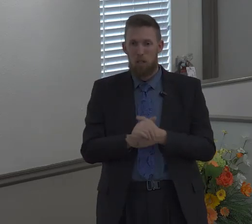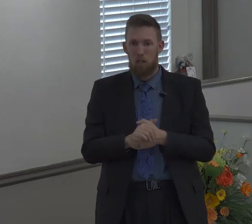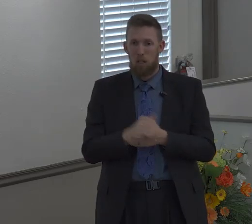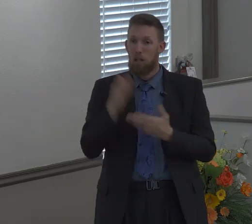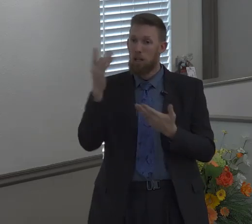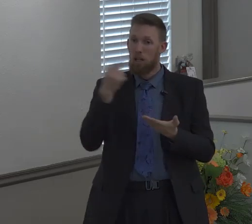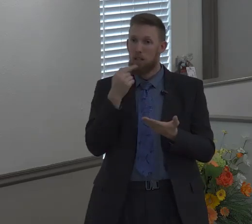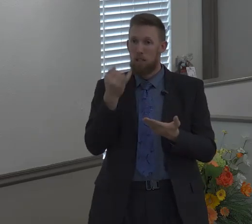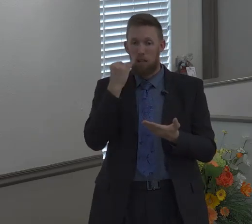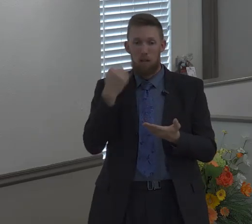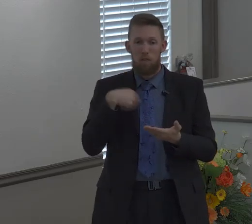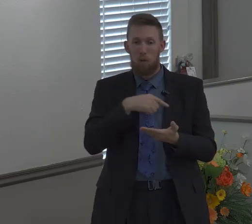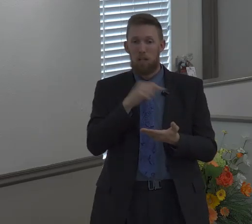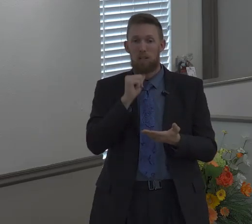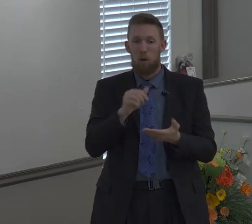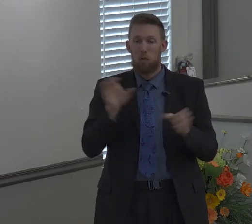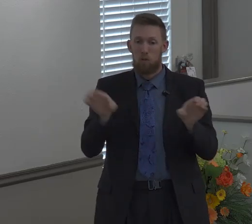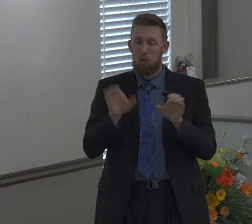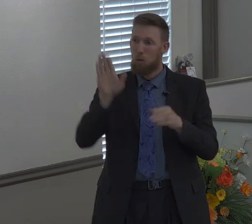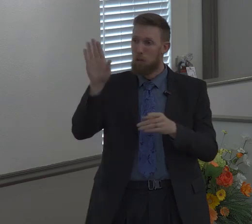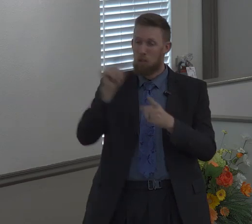if we don't do the word,